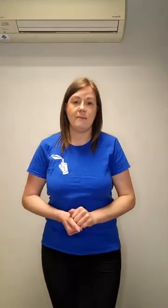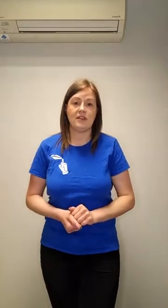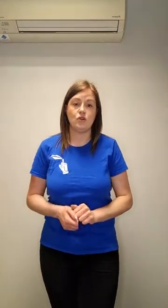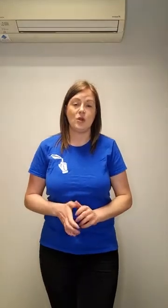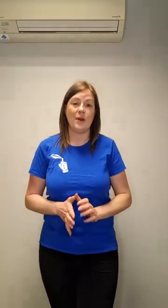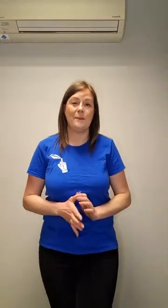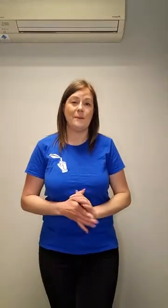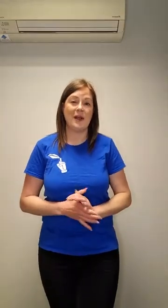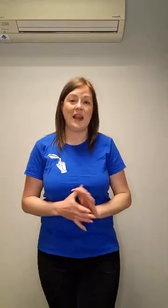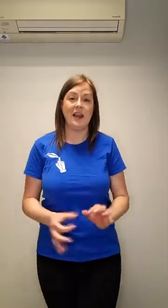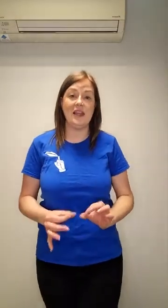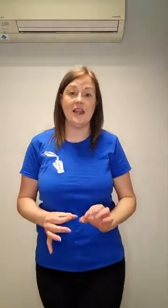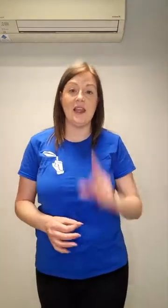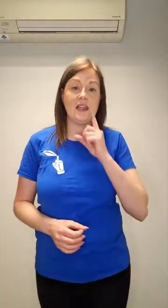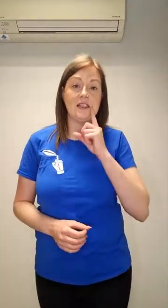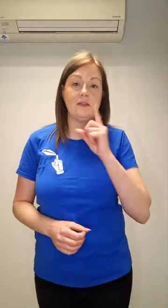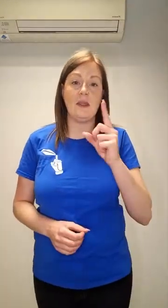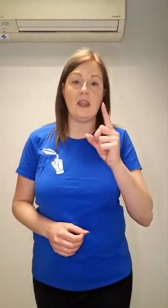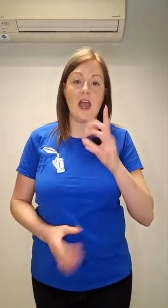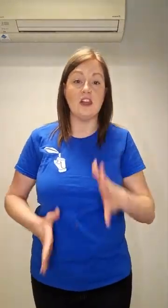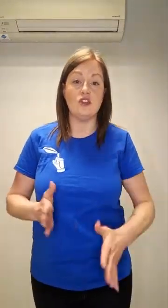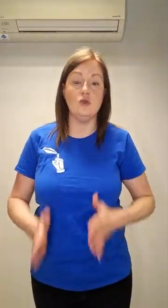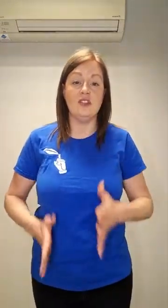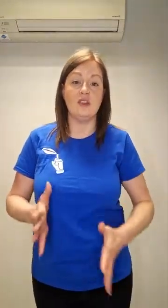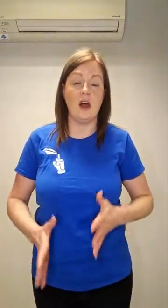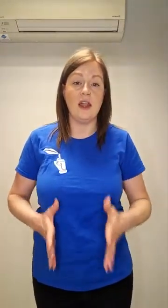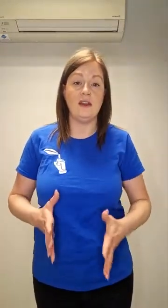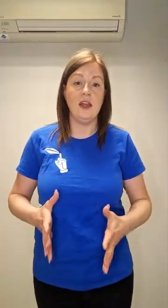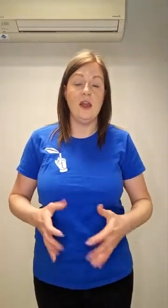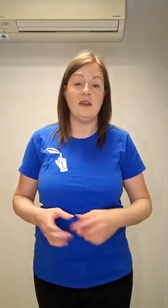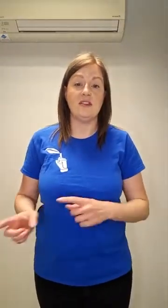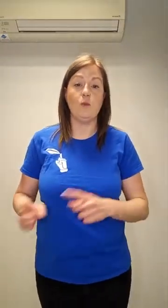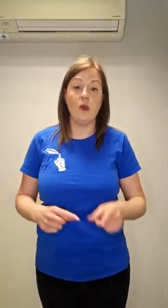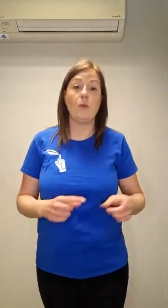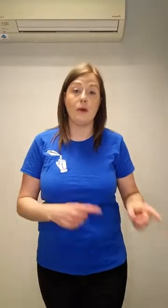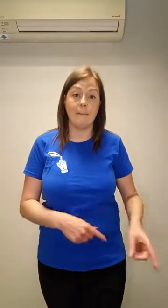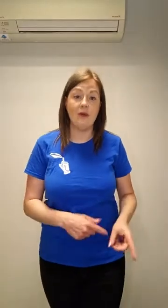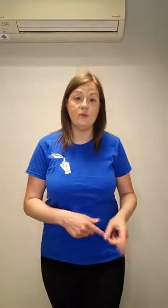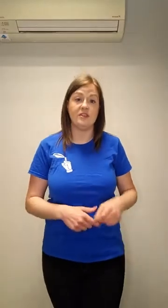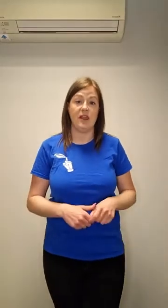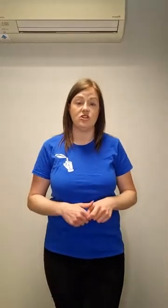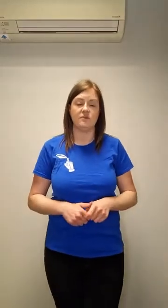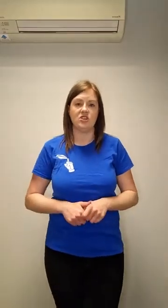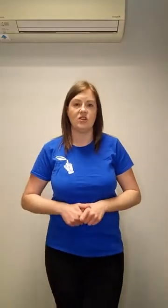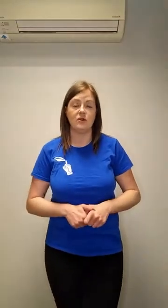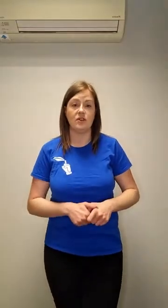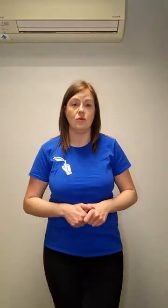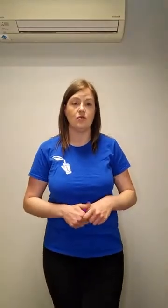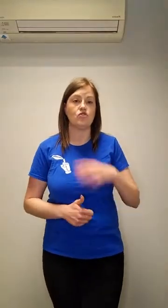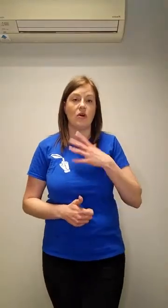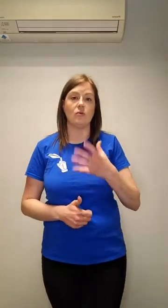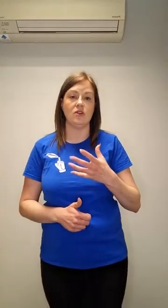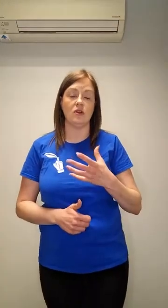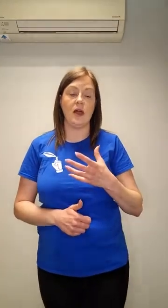Remember to clearly speak as you sign, because it will promote speech, especially in those who struggle